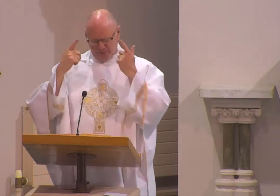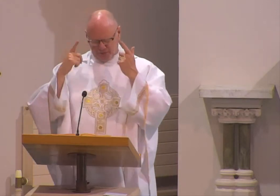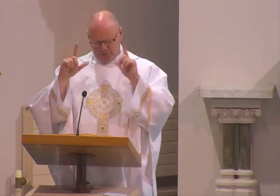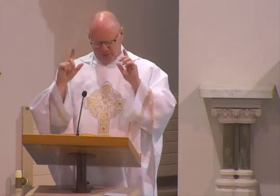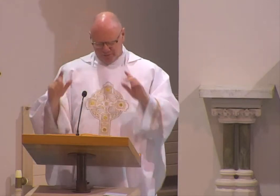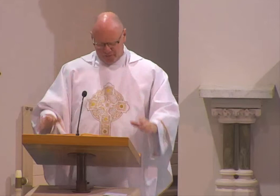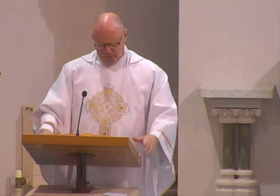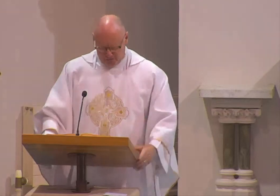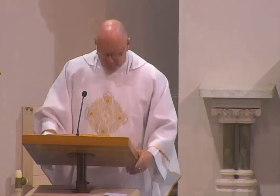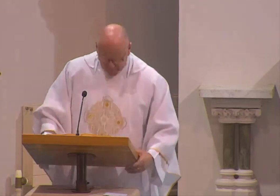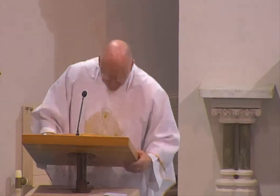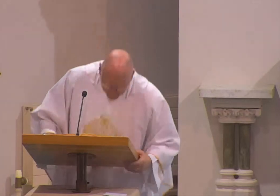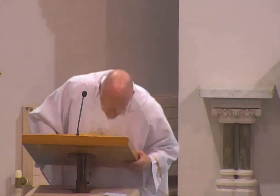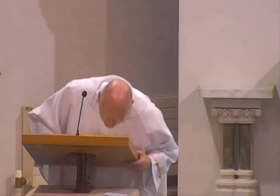of the Lord.